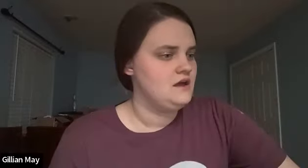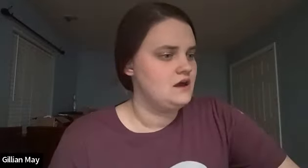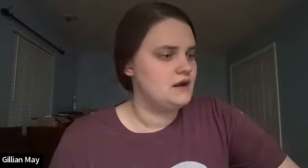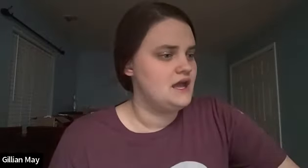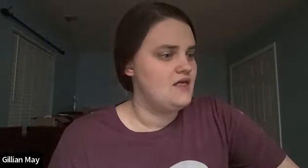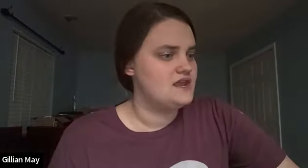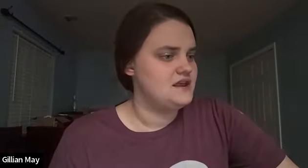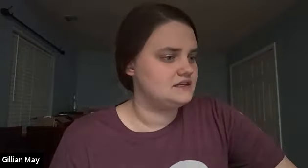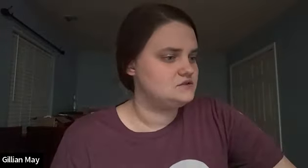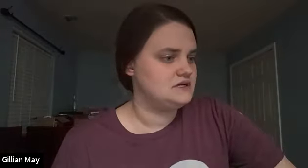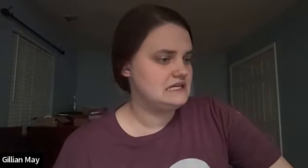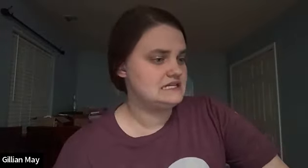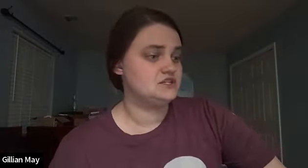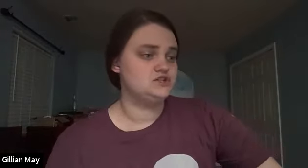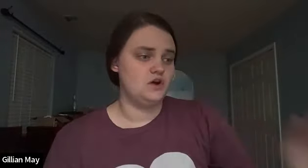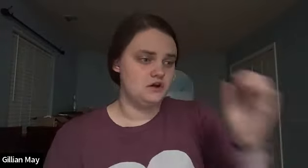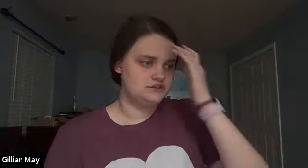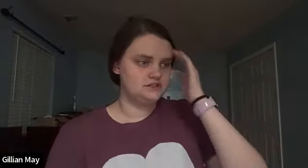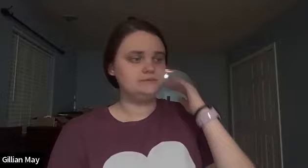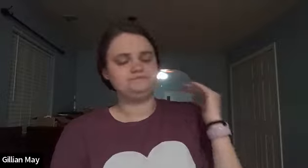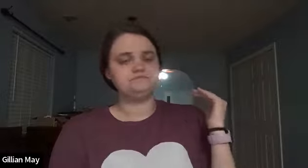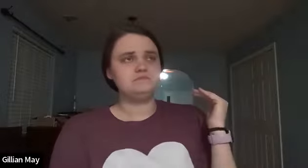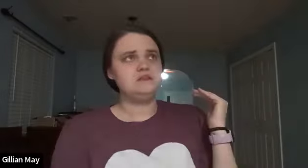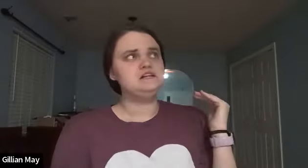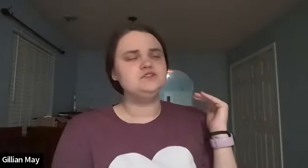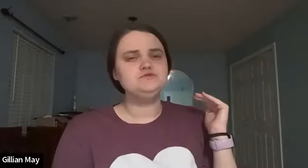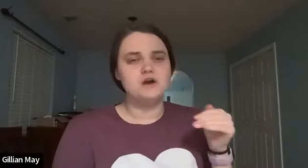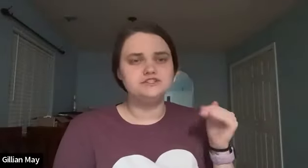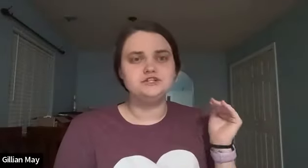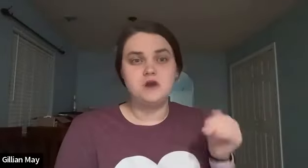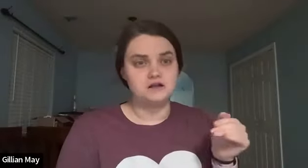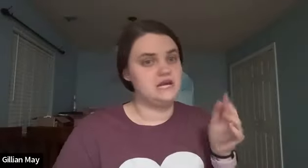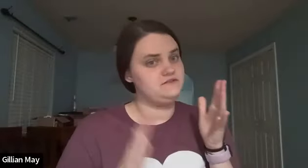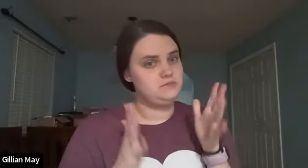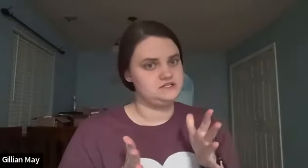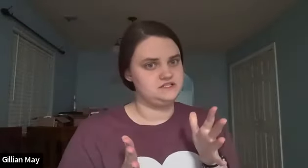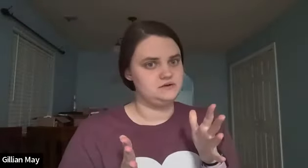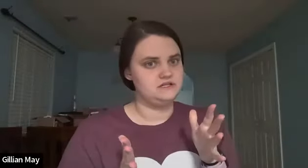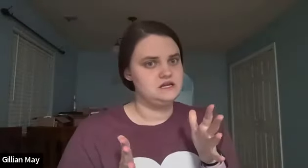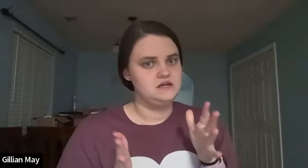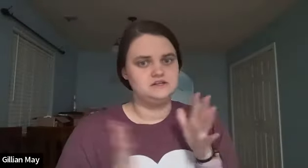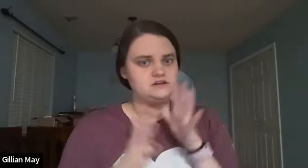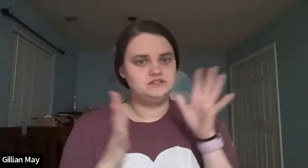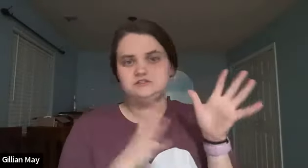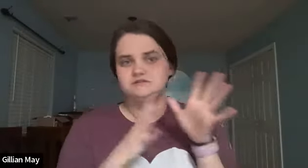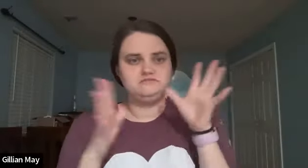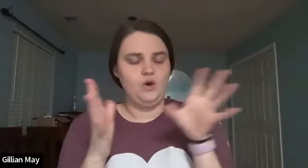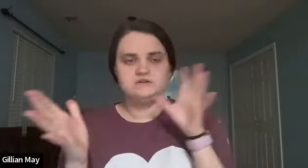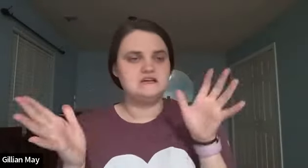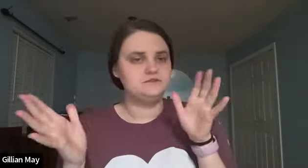All right. The next one is doctor. So doctor, you're not going to add the person to it. Doctor, the whole sign for